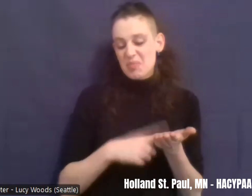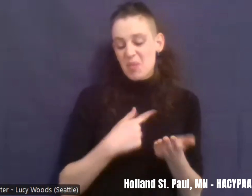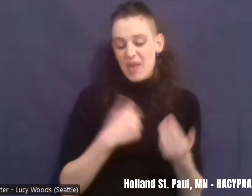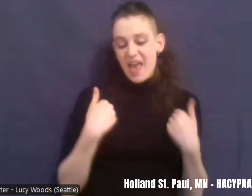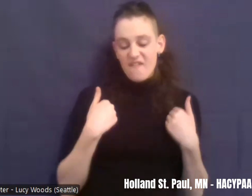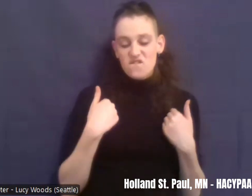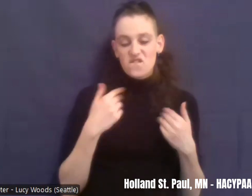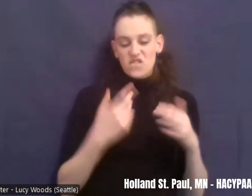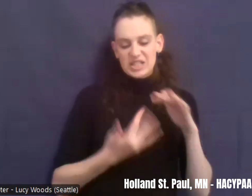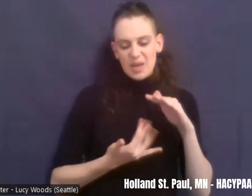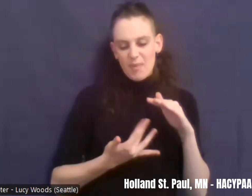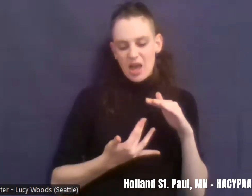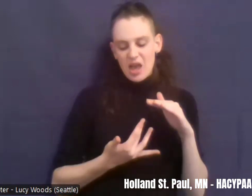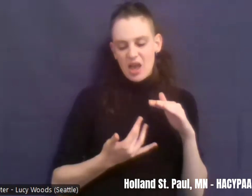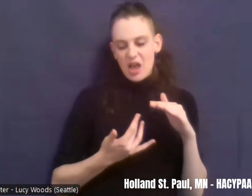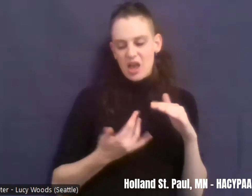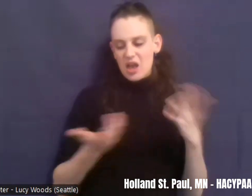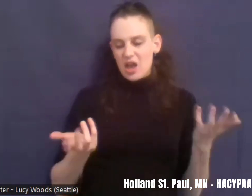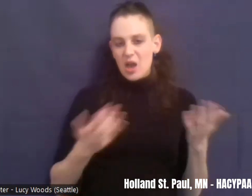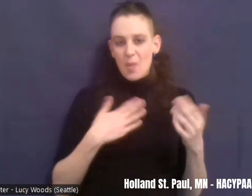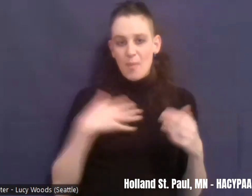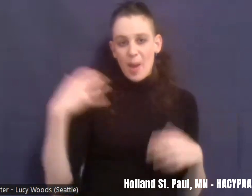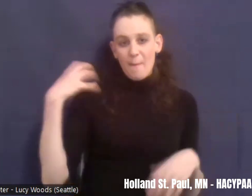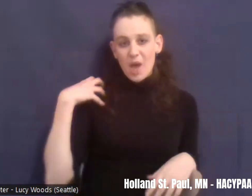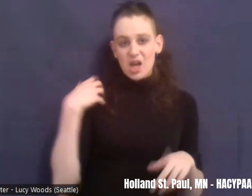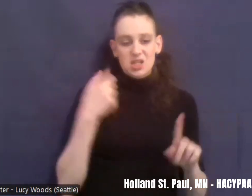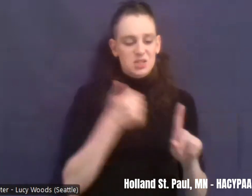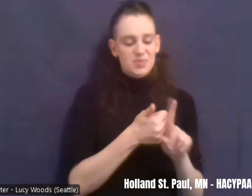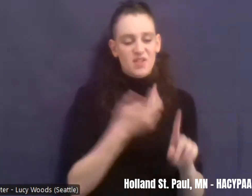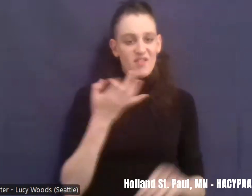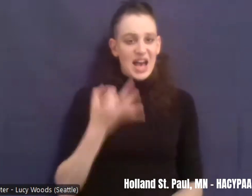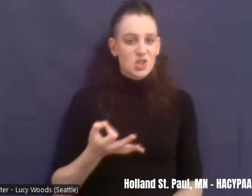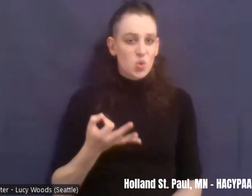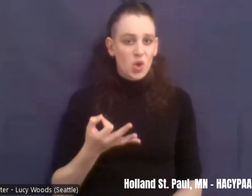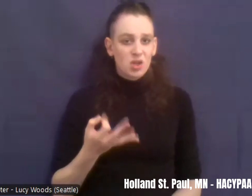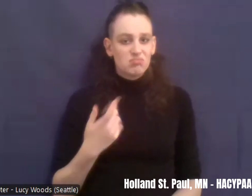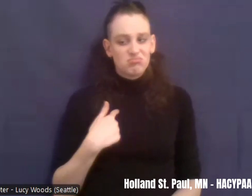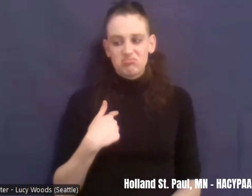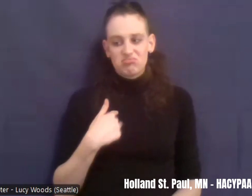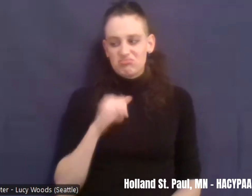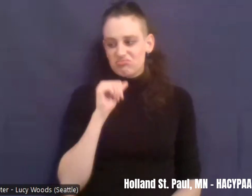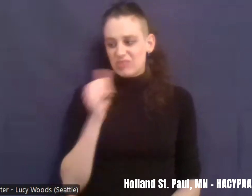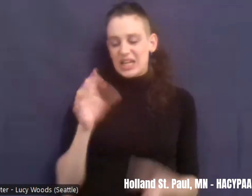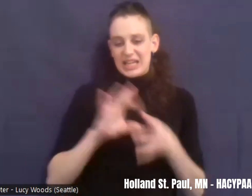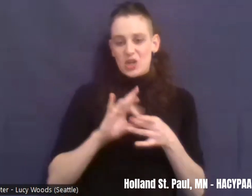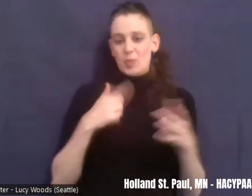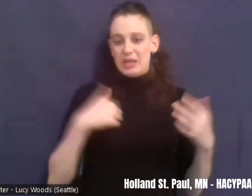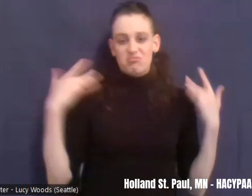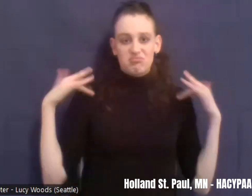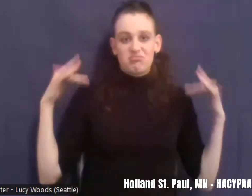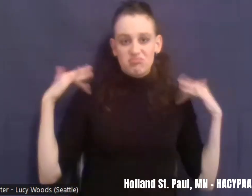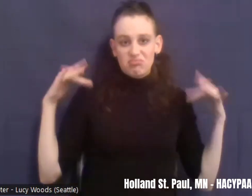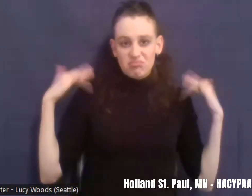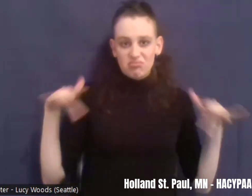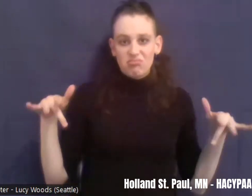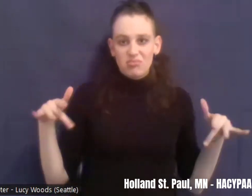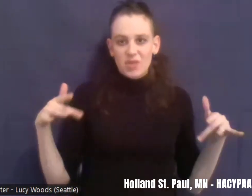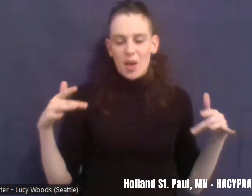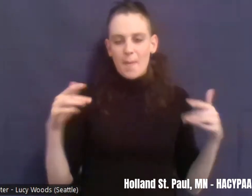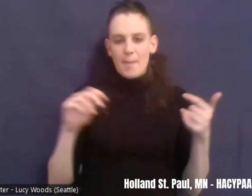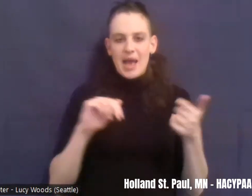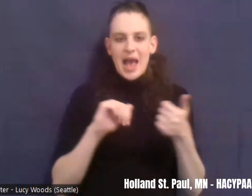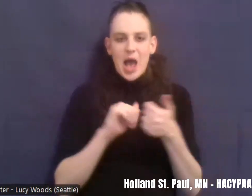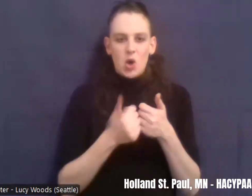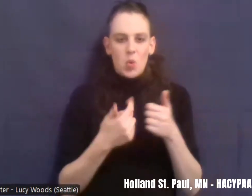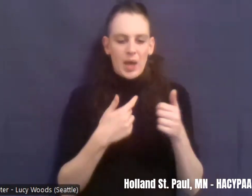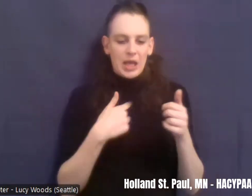like literally doesn't have anything to do with me because like sometimes he's just an asshole. And I don't have a part in that. But like, how do I move because he's an